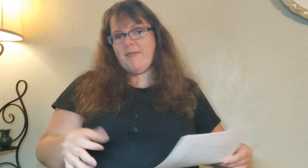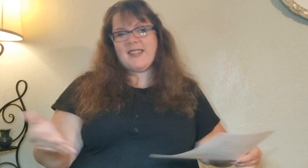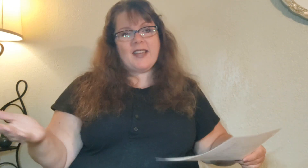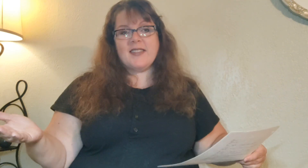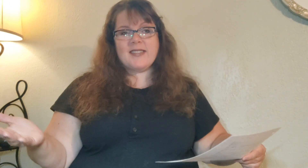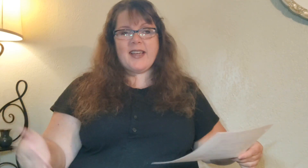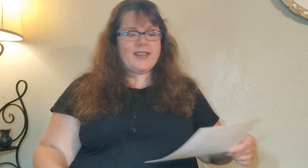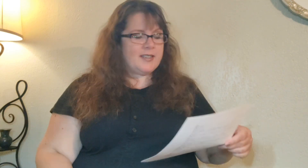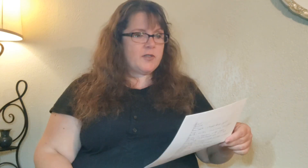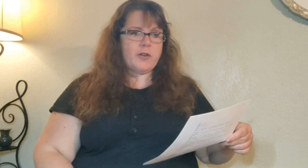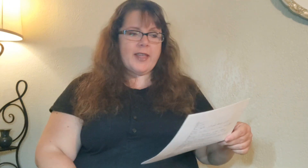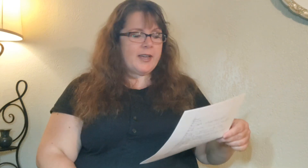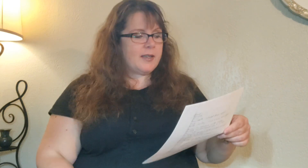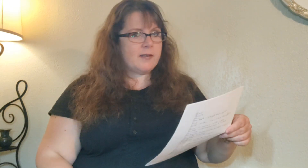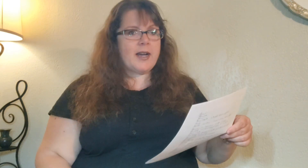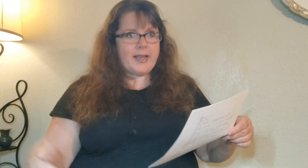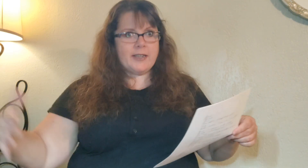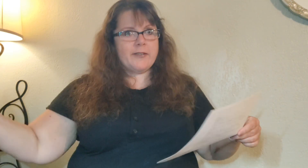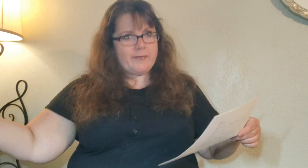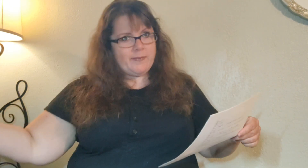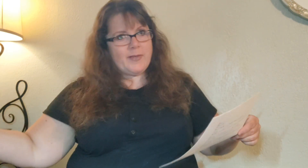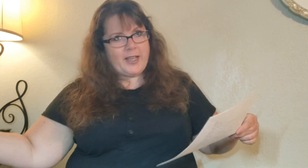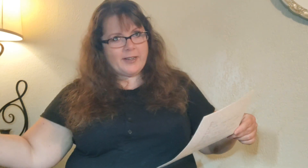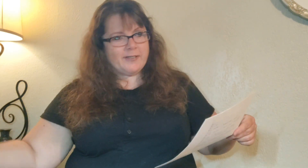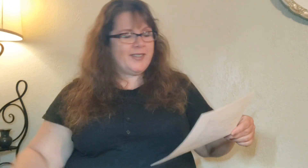that's how the sign is for that kind of hail.